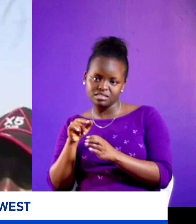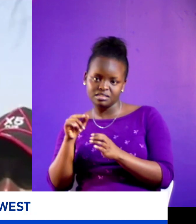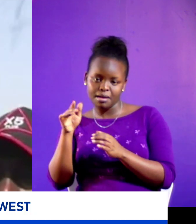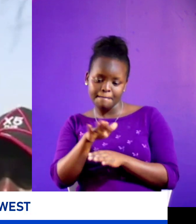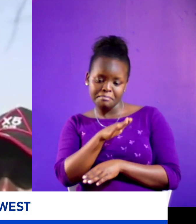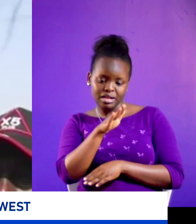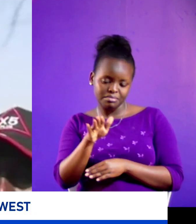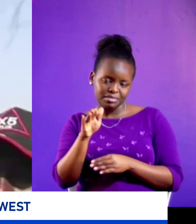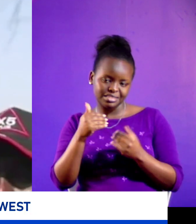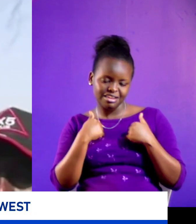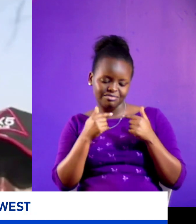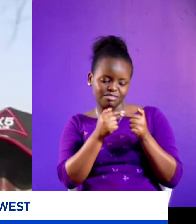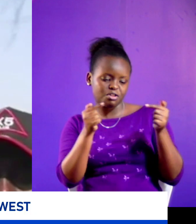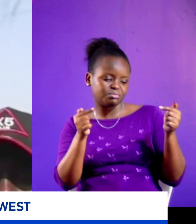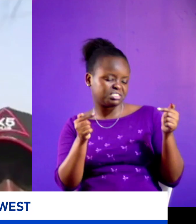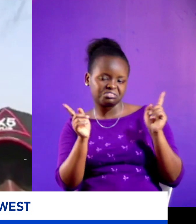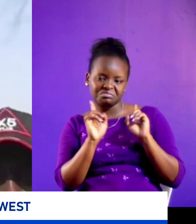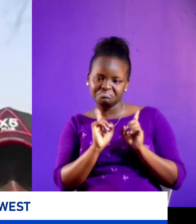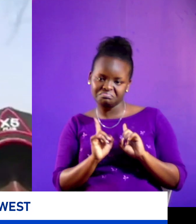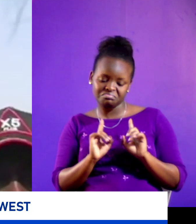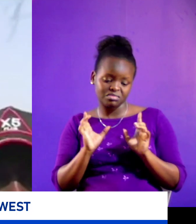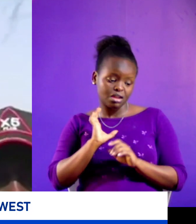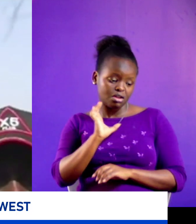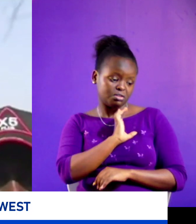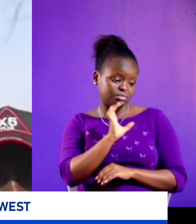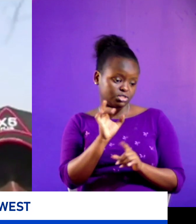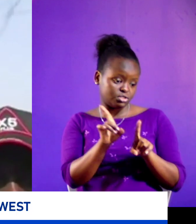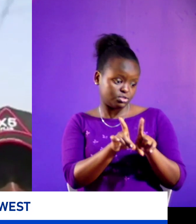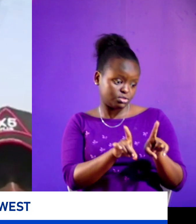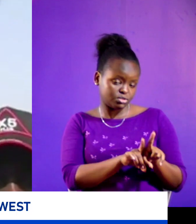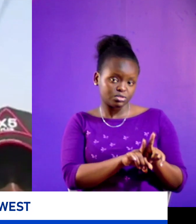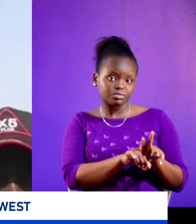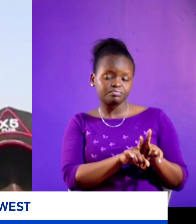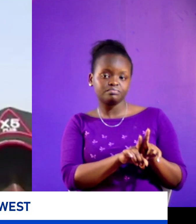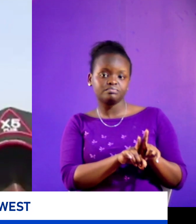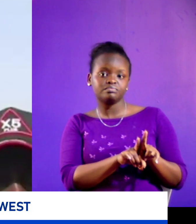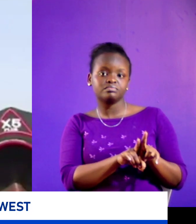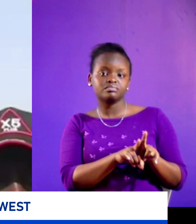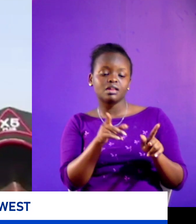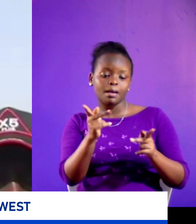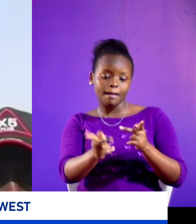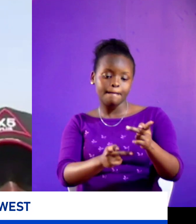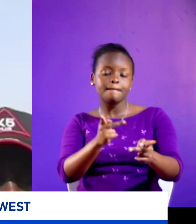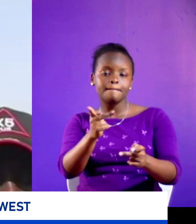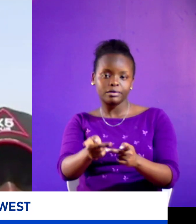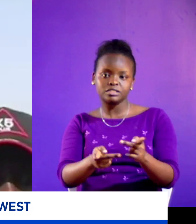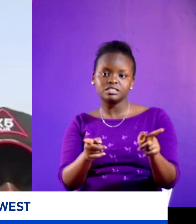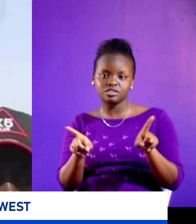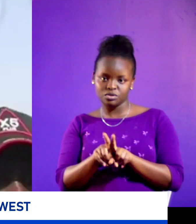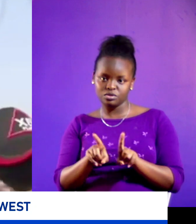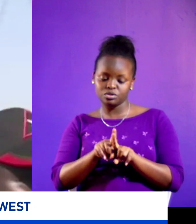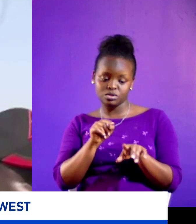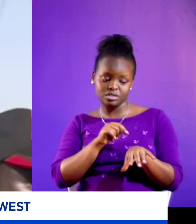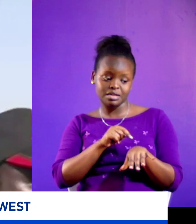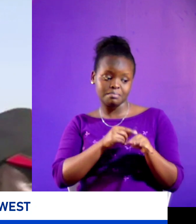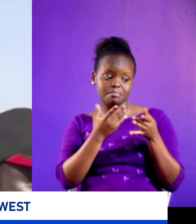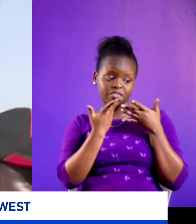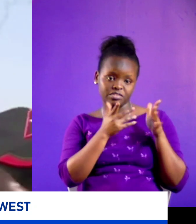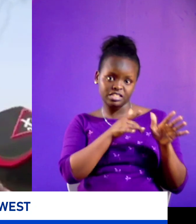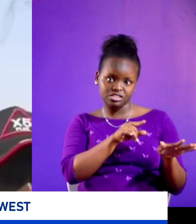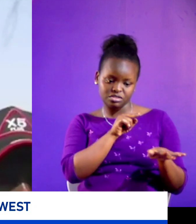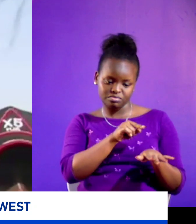and the commission is in the process. Tukimaliza hii public